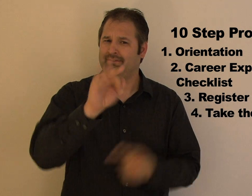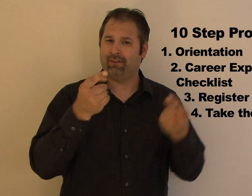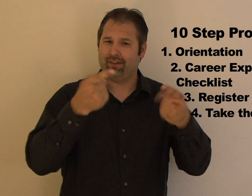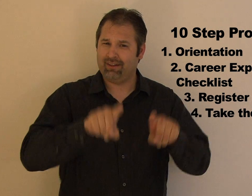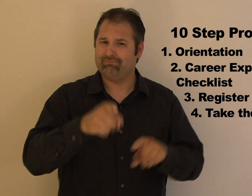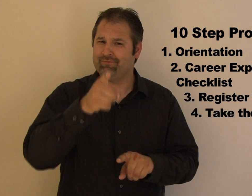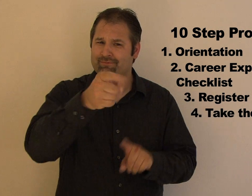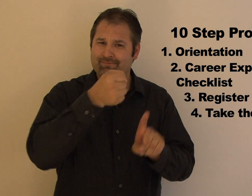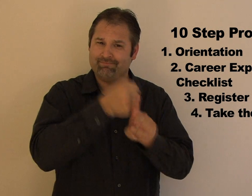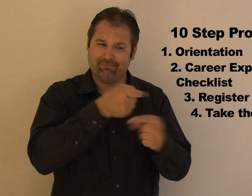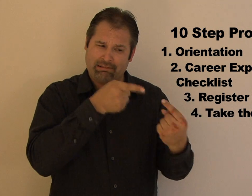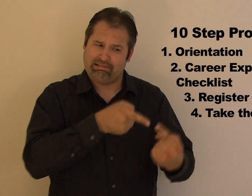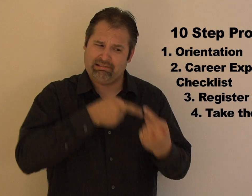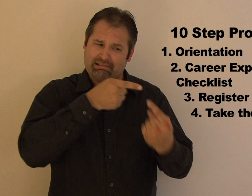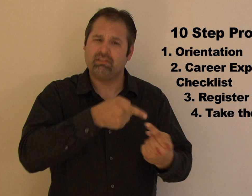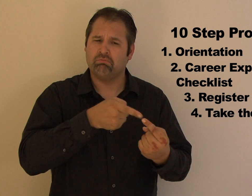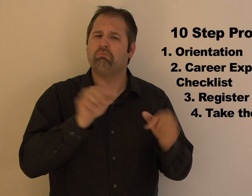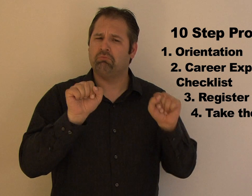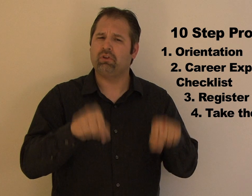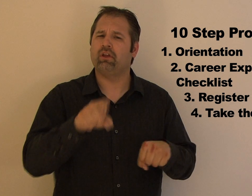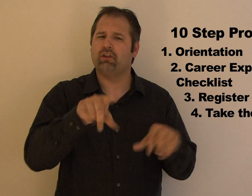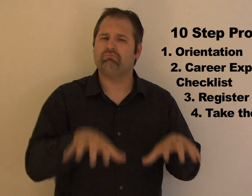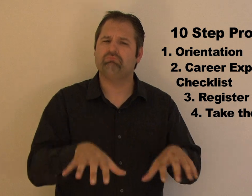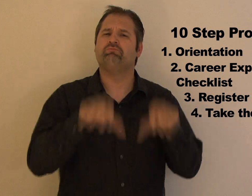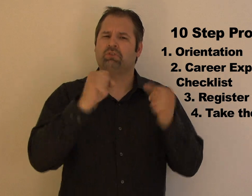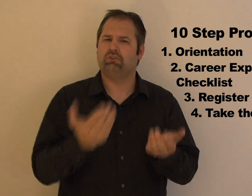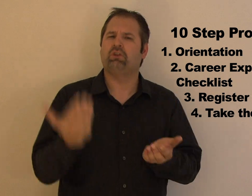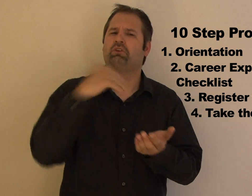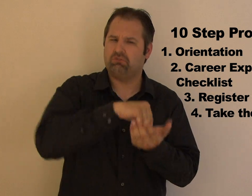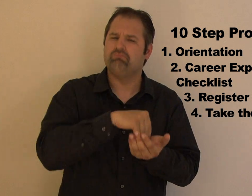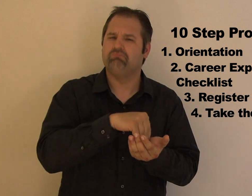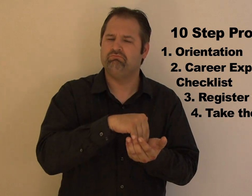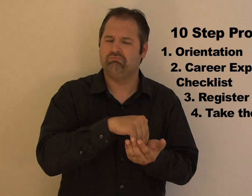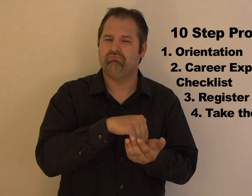If you have difficulty passing the test, you can always retake it.